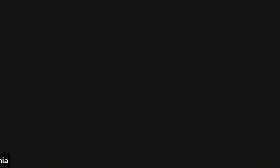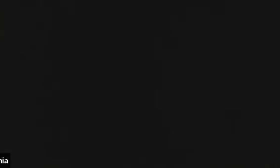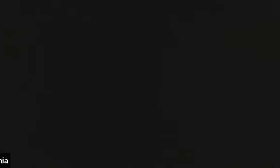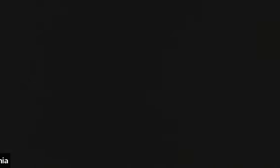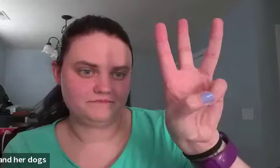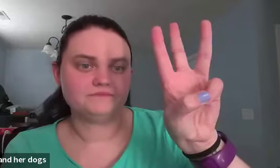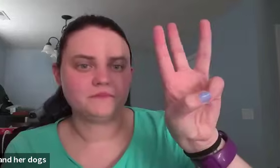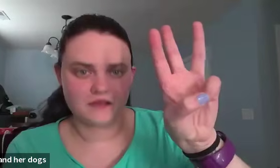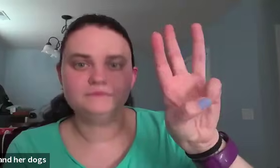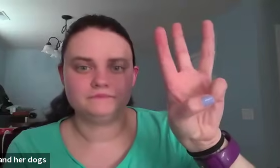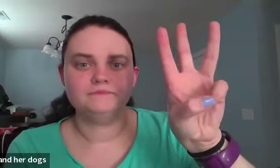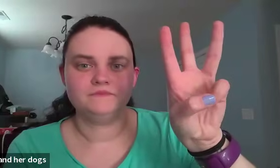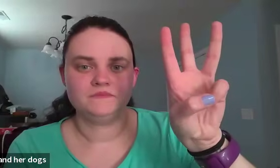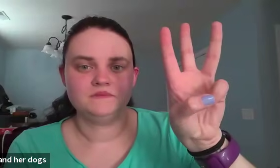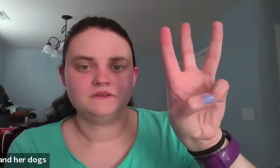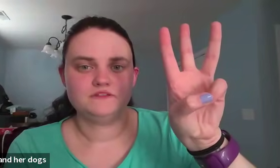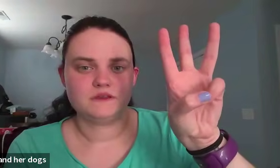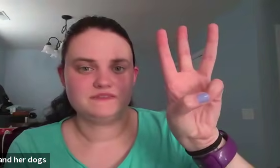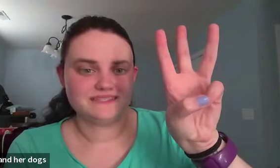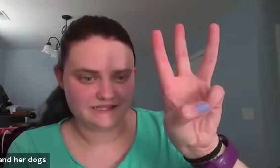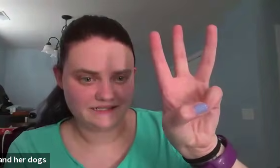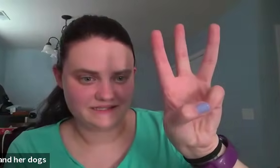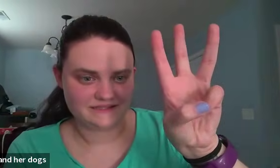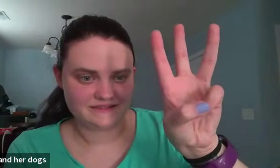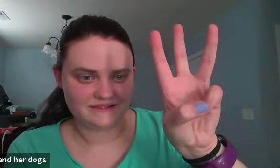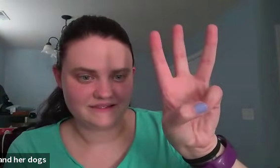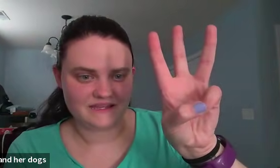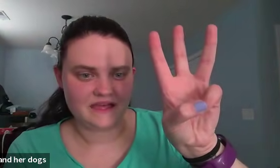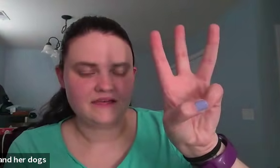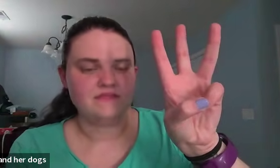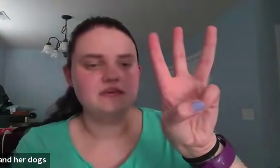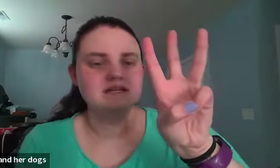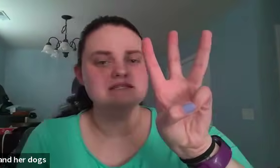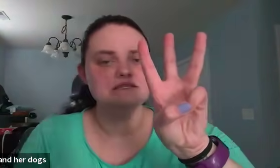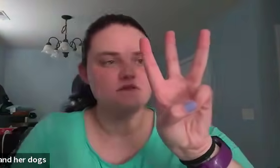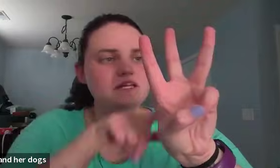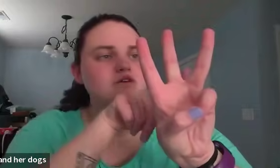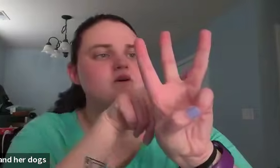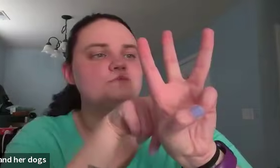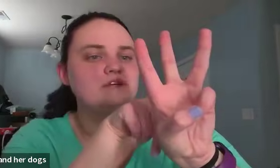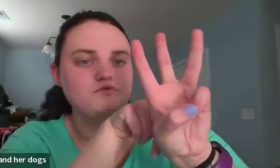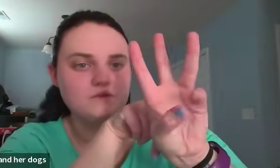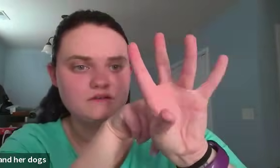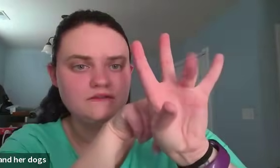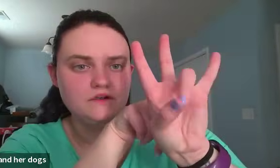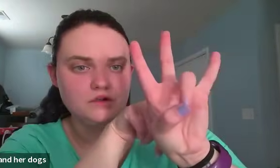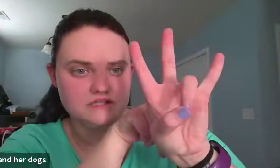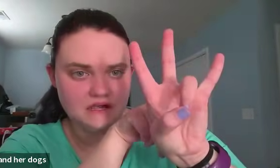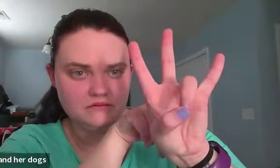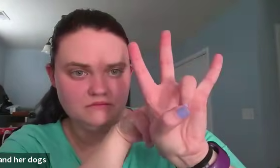our three. Okay. So we have six. Then seven is going to be your ring finger goes down